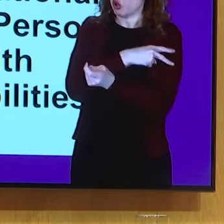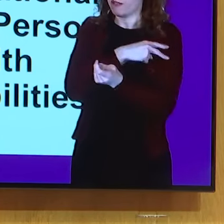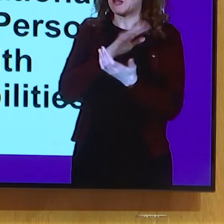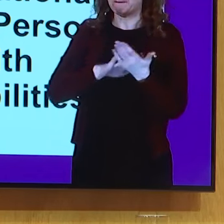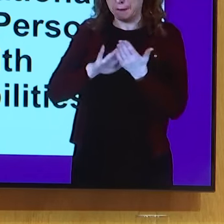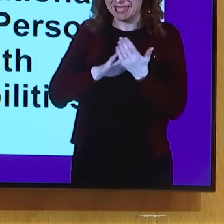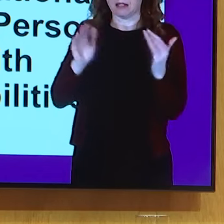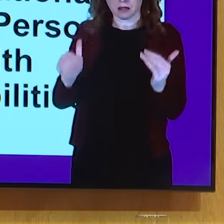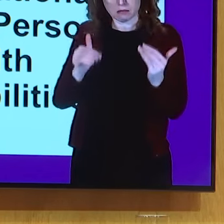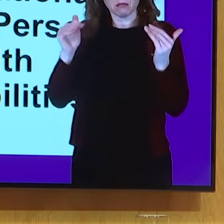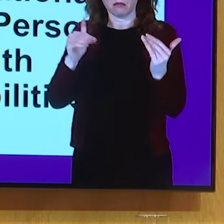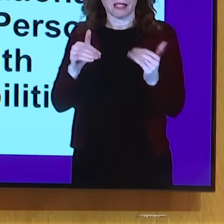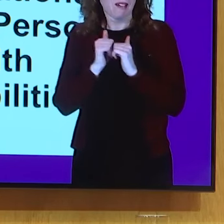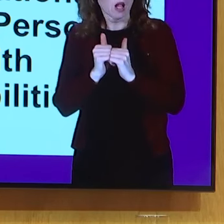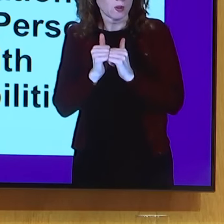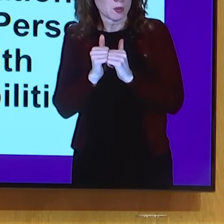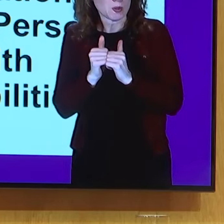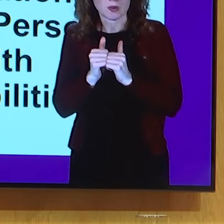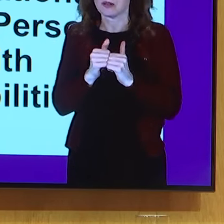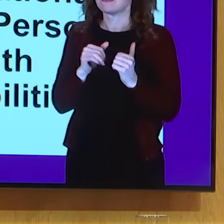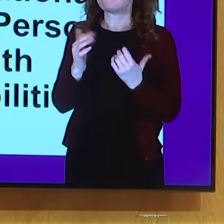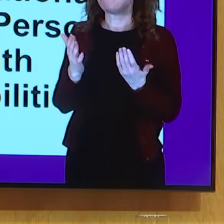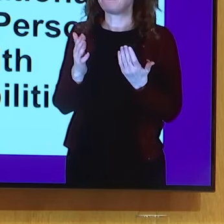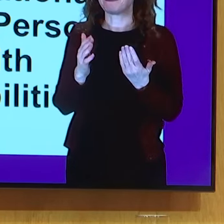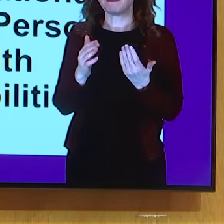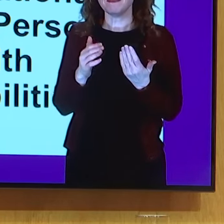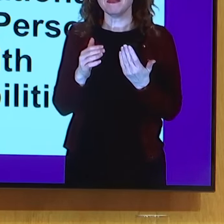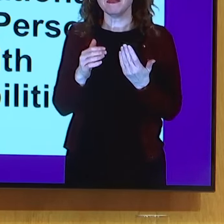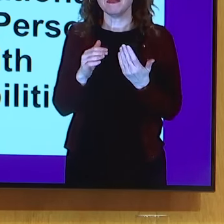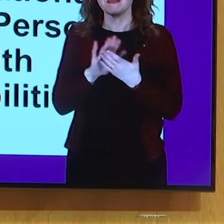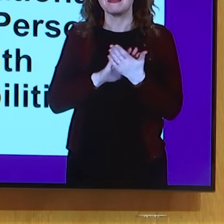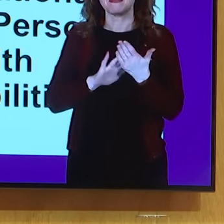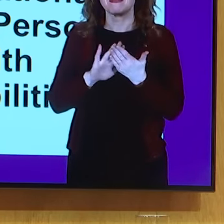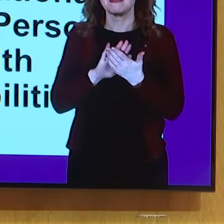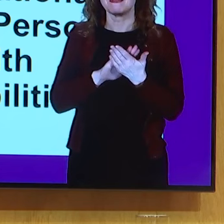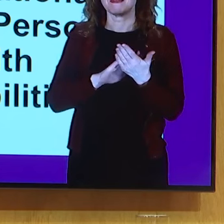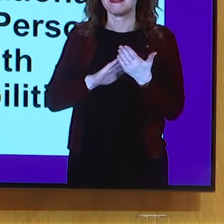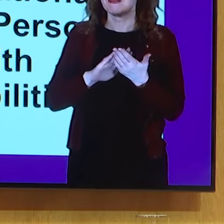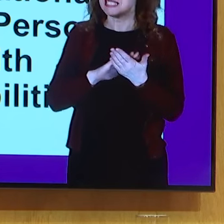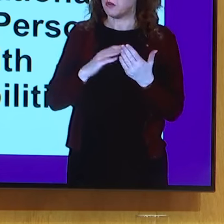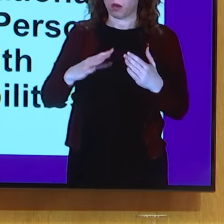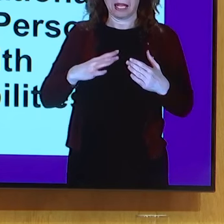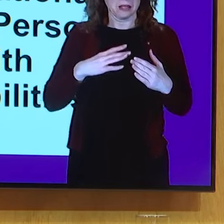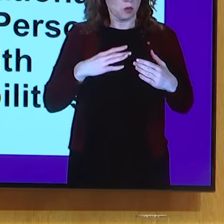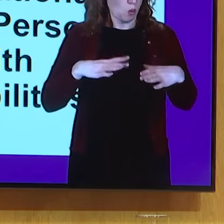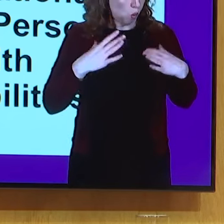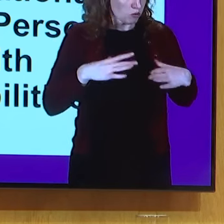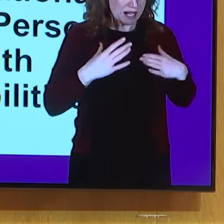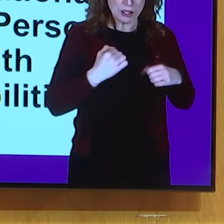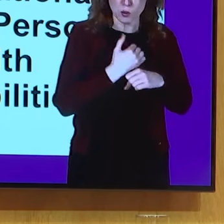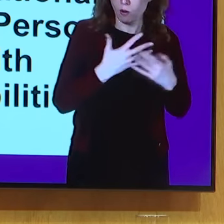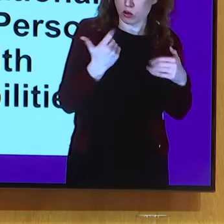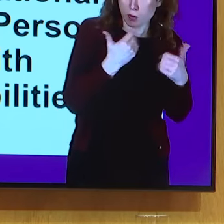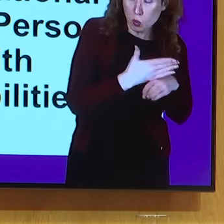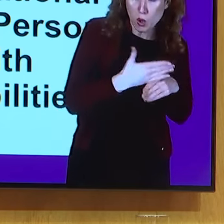something incredibly important, because it takes it not just above all of the work that we already do in our communities, but it takes it above party politics and indeed gives